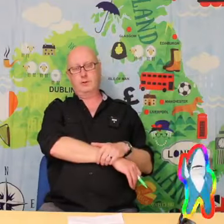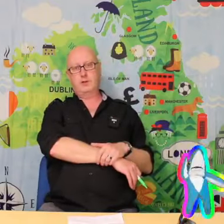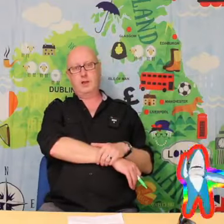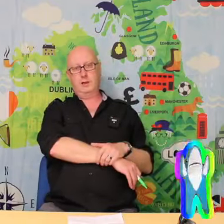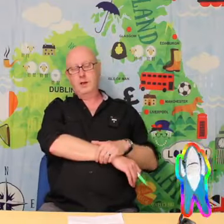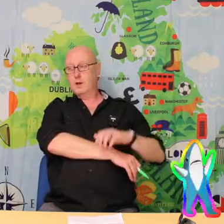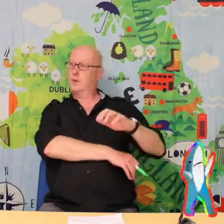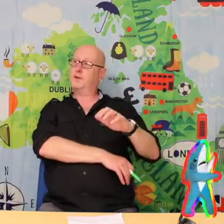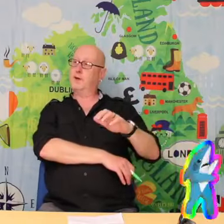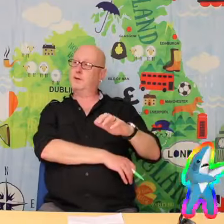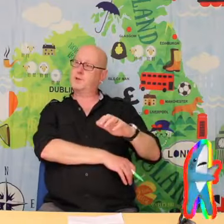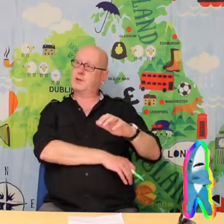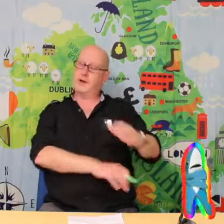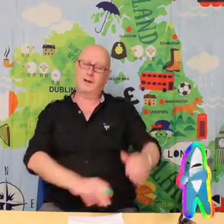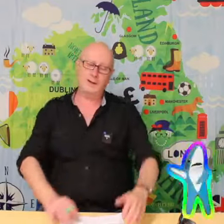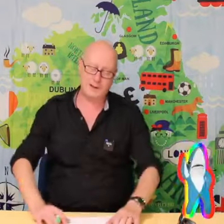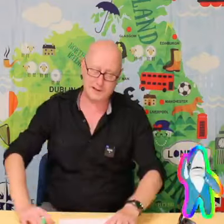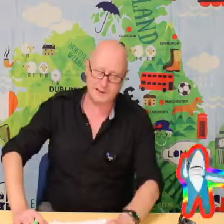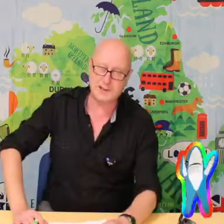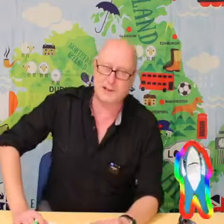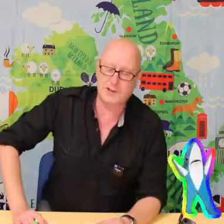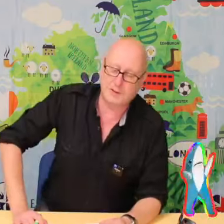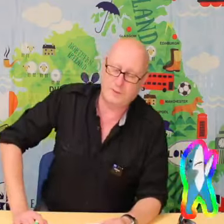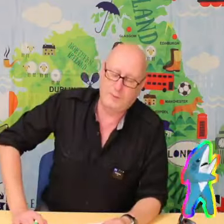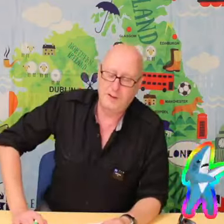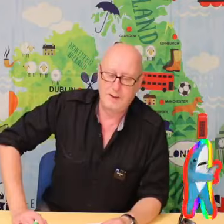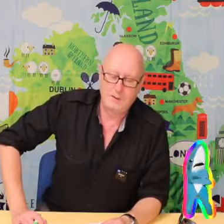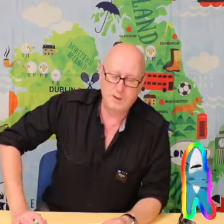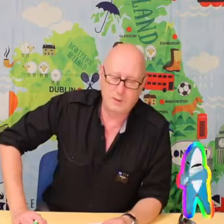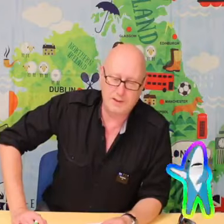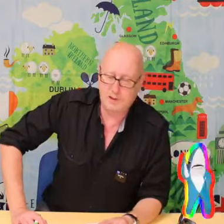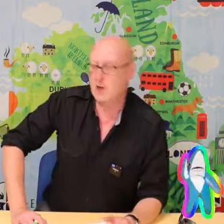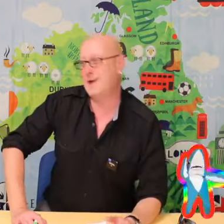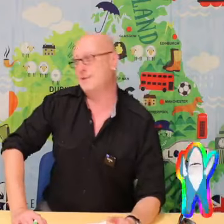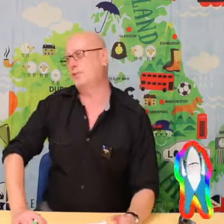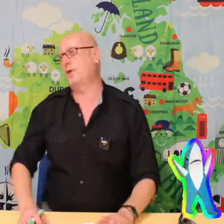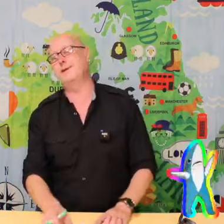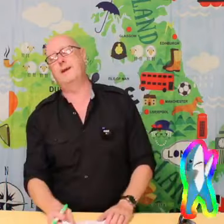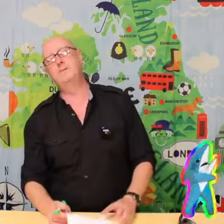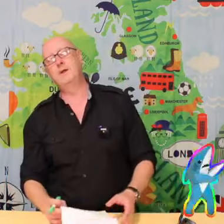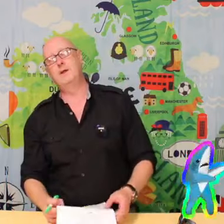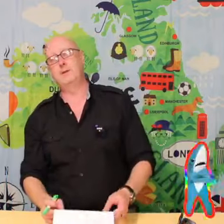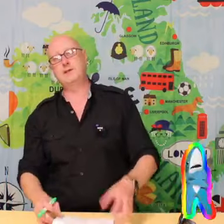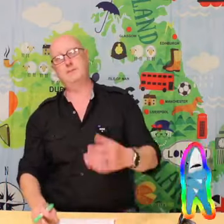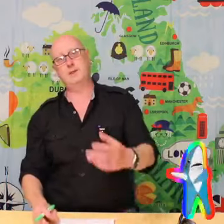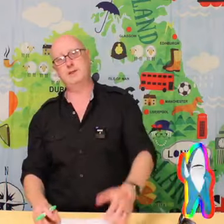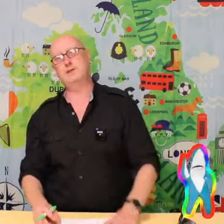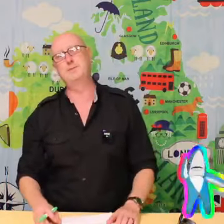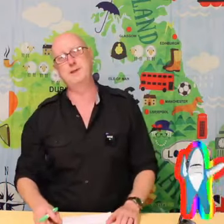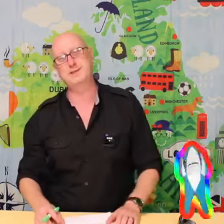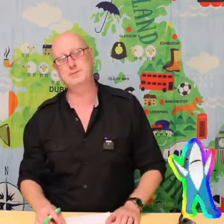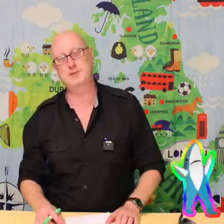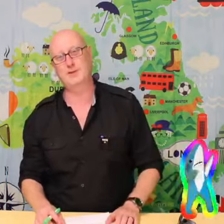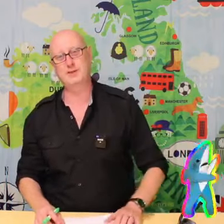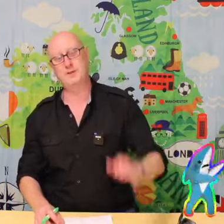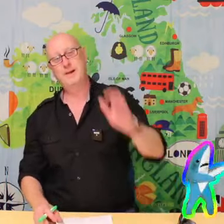chill. One thing that was, you take sort of, what's the word, schadenfreude, isn't it? You know, you take pleasure in somebody else's misfortune. At